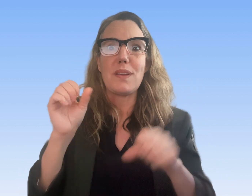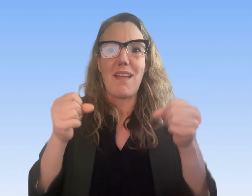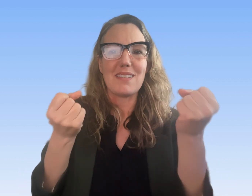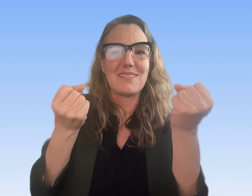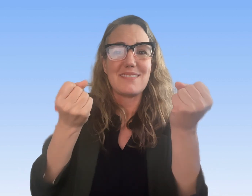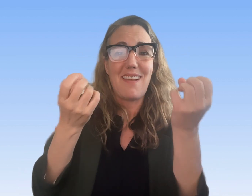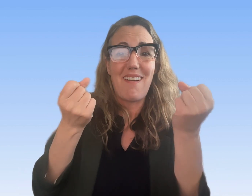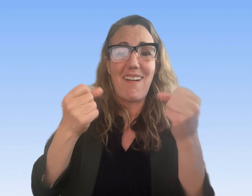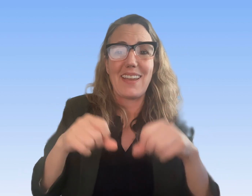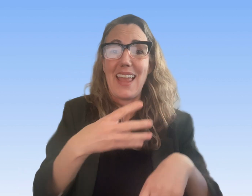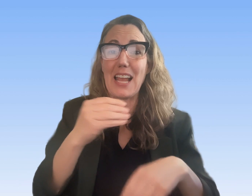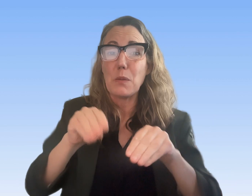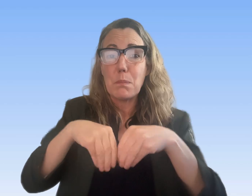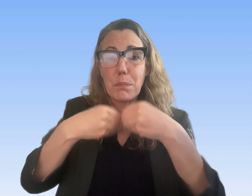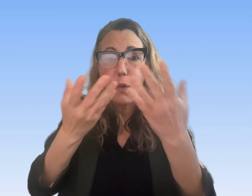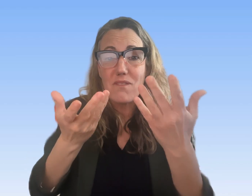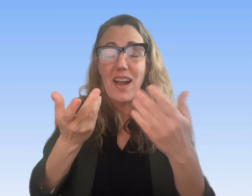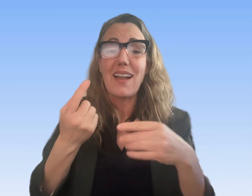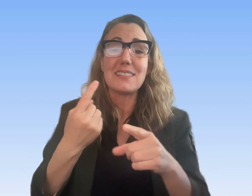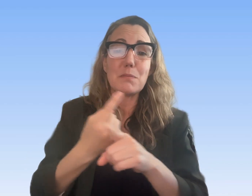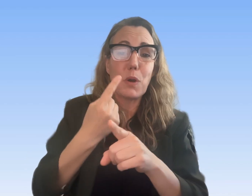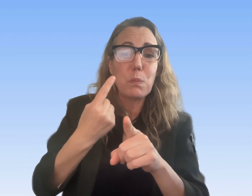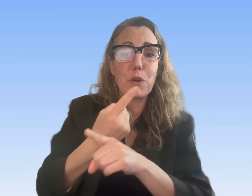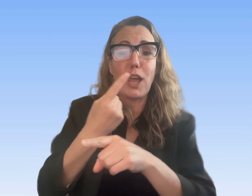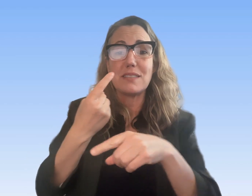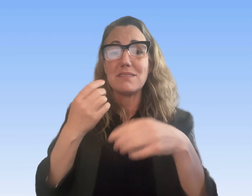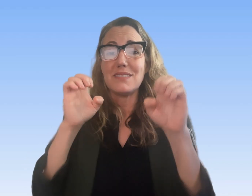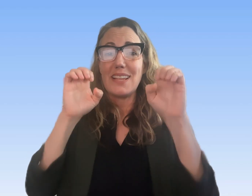can design, provide appropriate